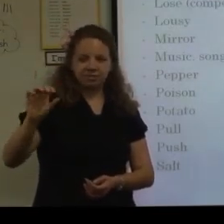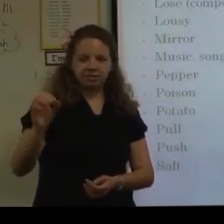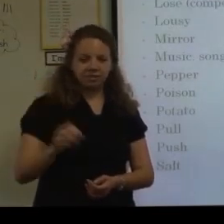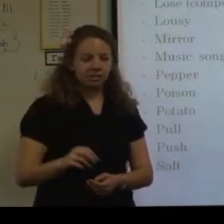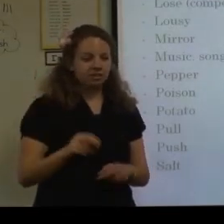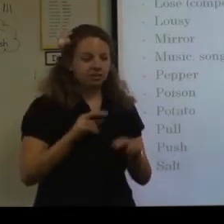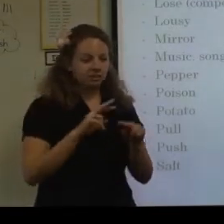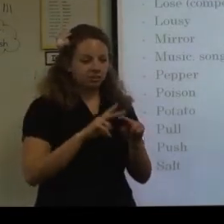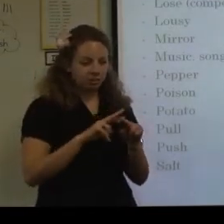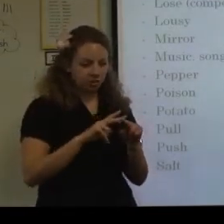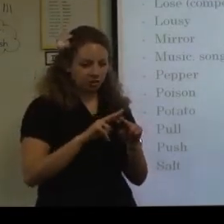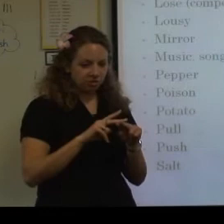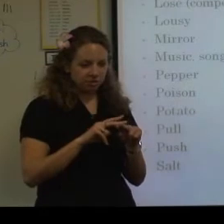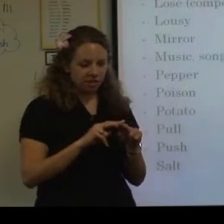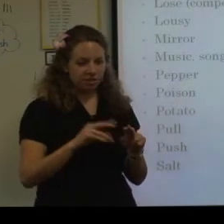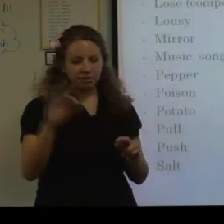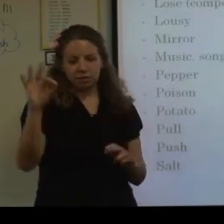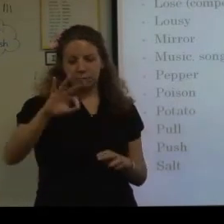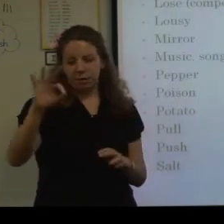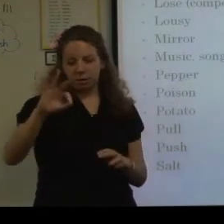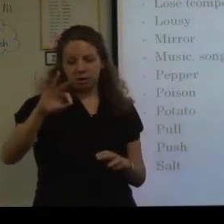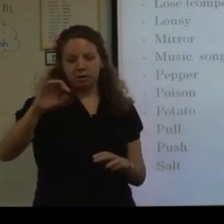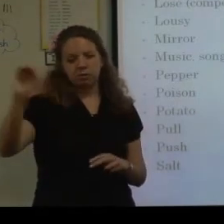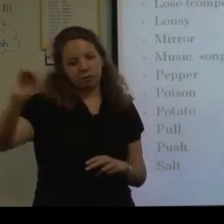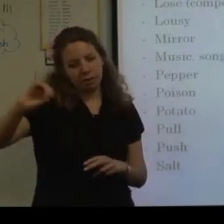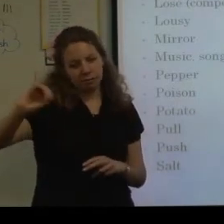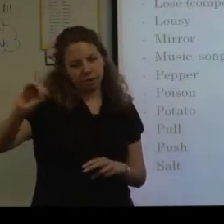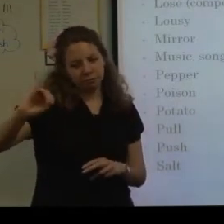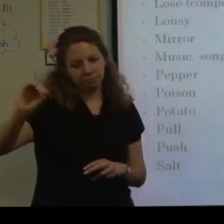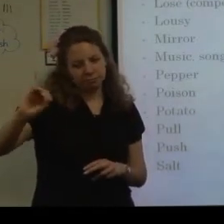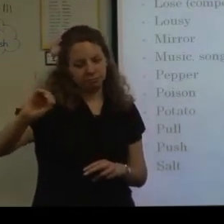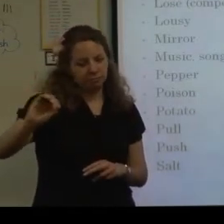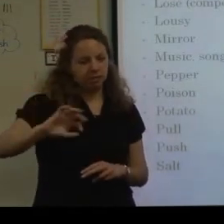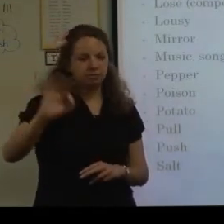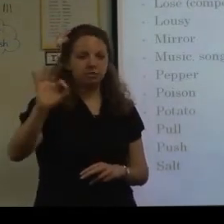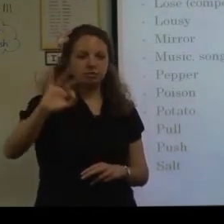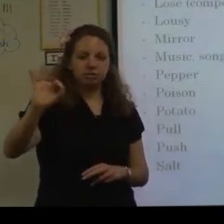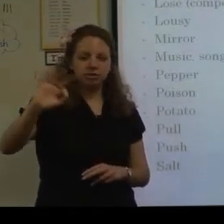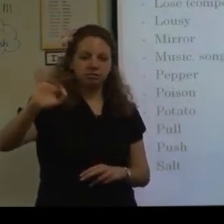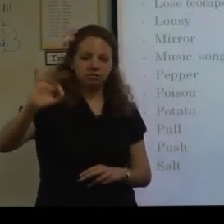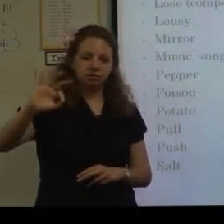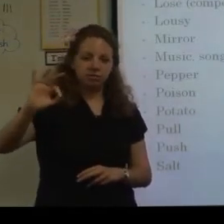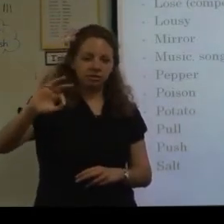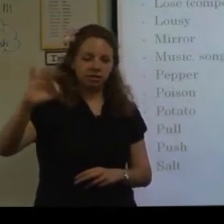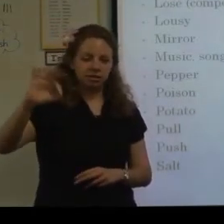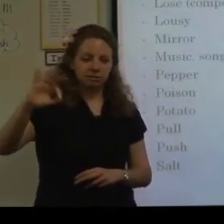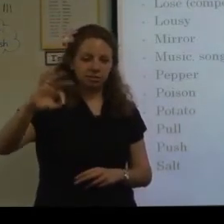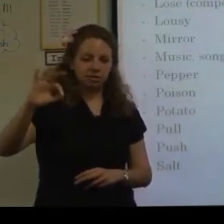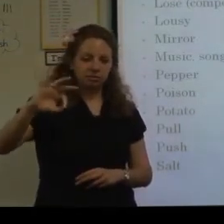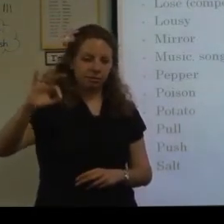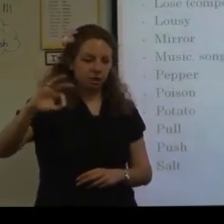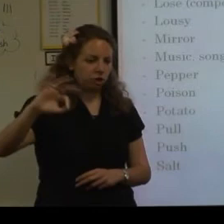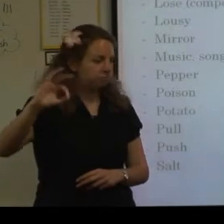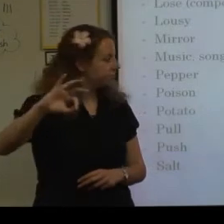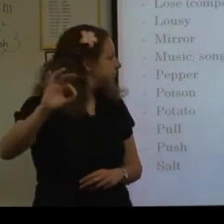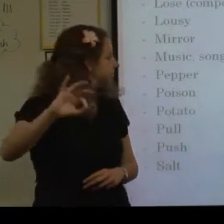in that? So there's salt, and then there's pepper, or pepper. But usually, Yes. a lot of times you'll see pepper.